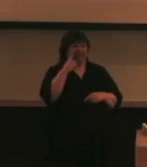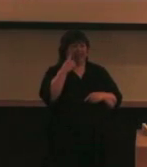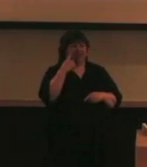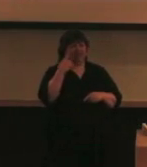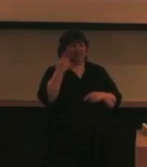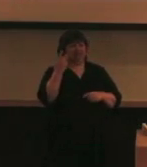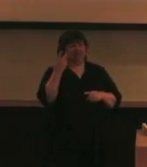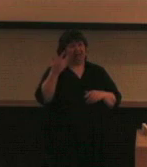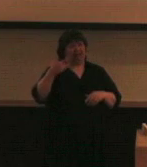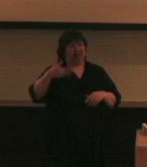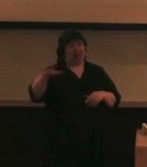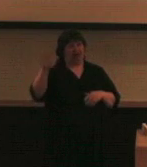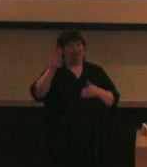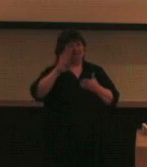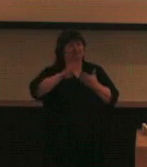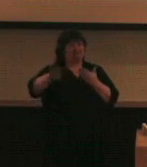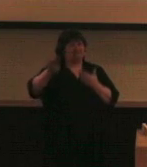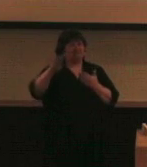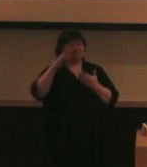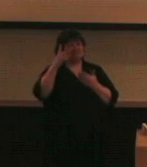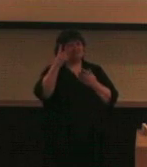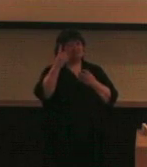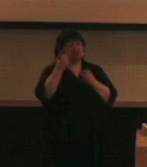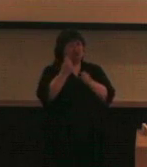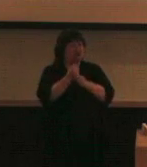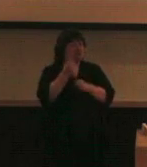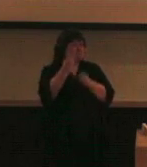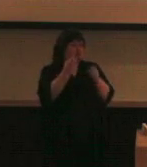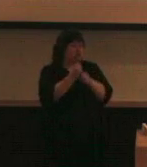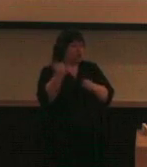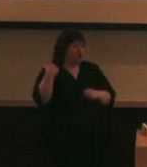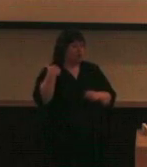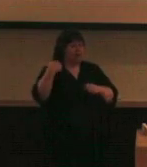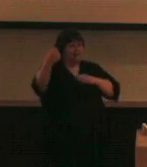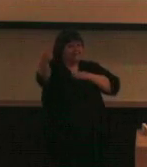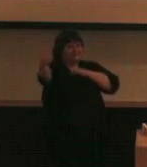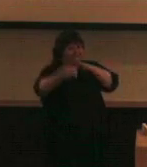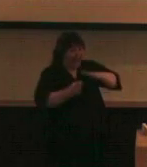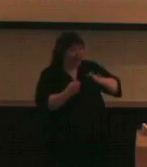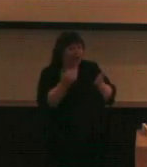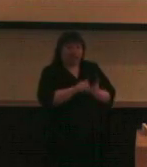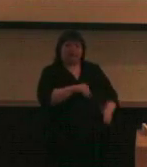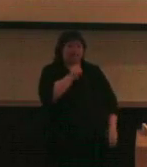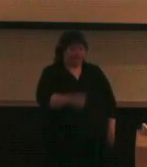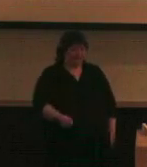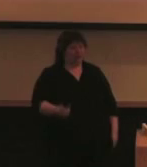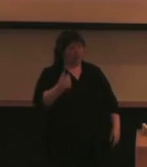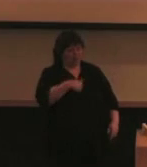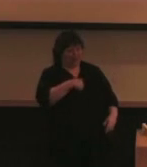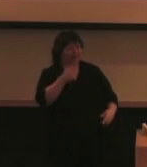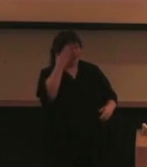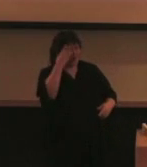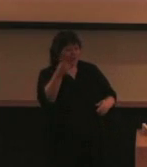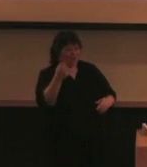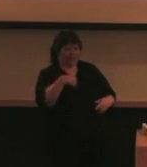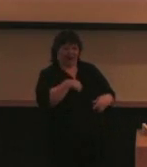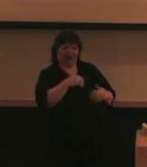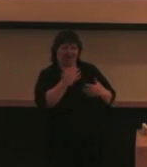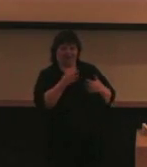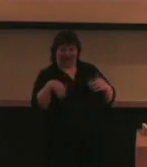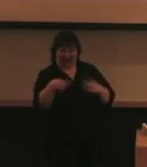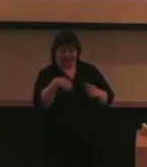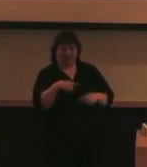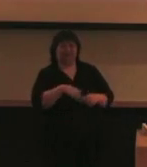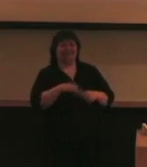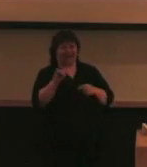about a year to 2 years. I don't remember the time frame. He has not been referred back. and they do know we exist.